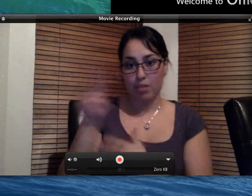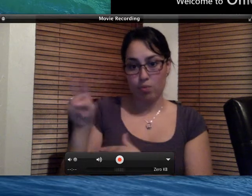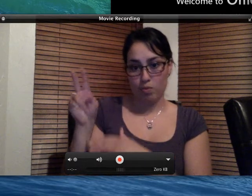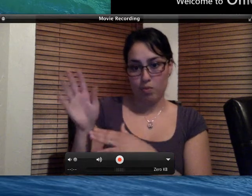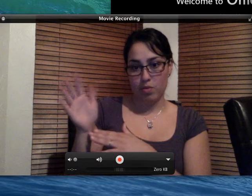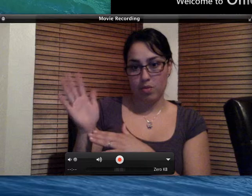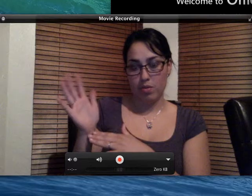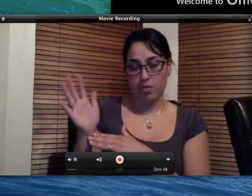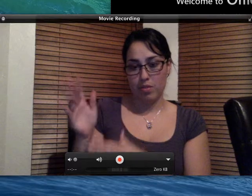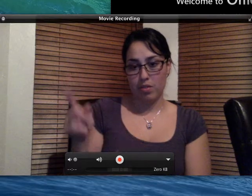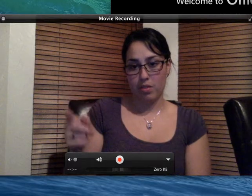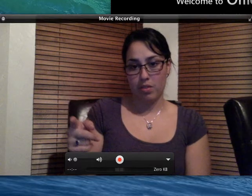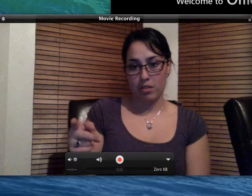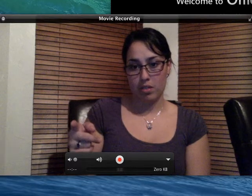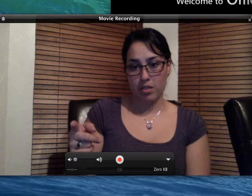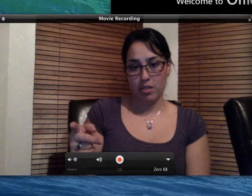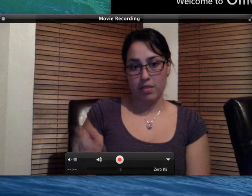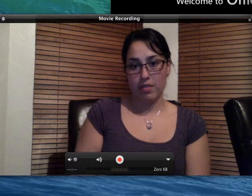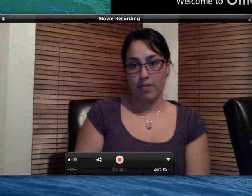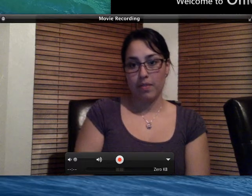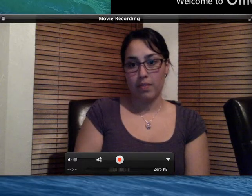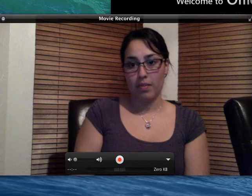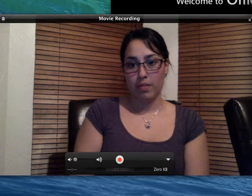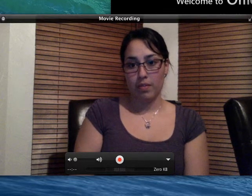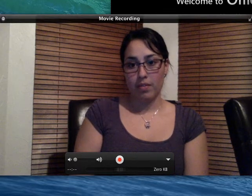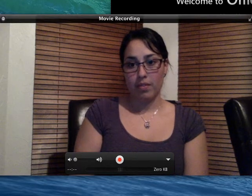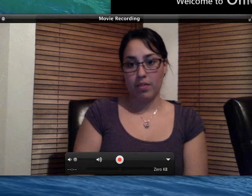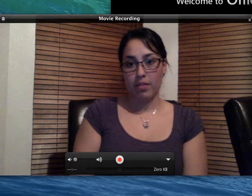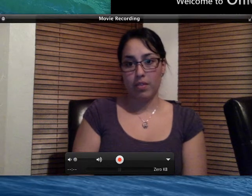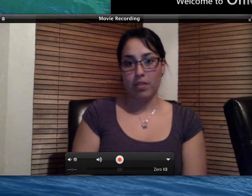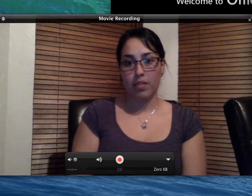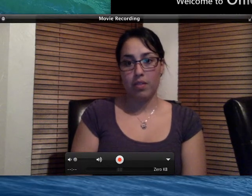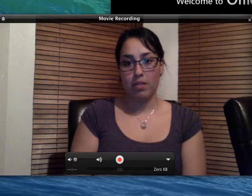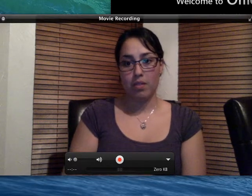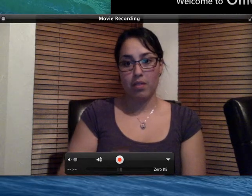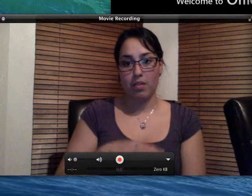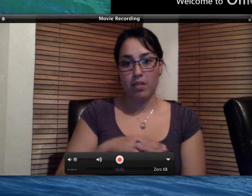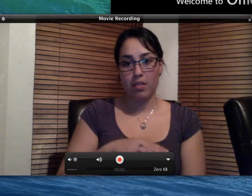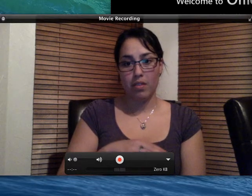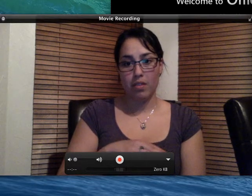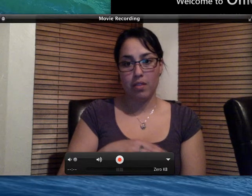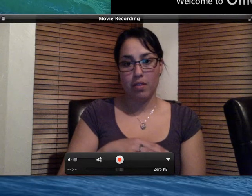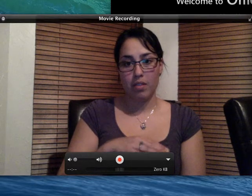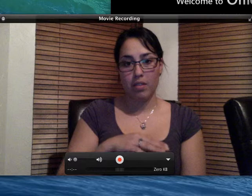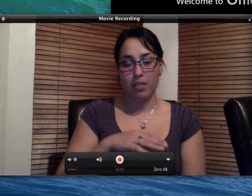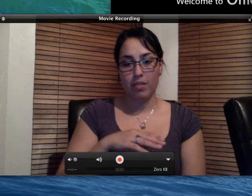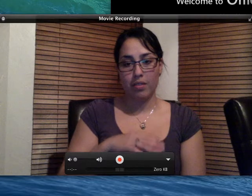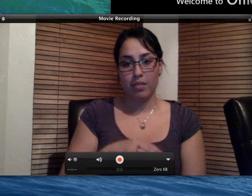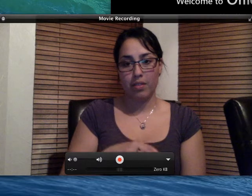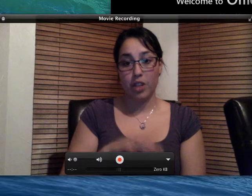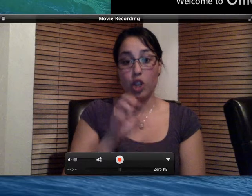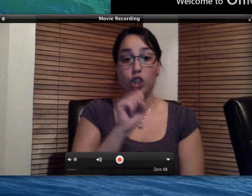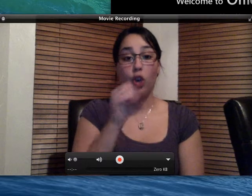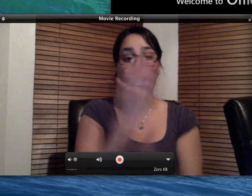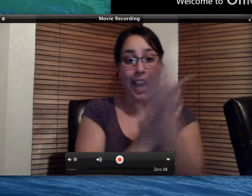This is it. The boar has a very odd courtship repertoire.